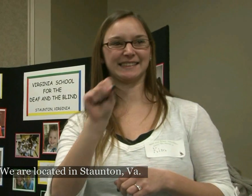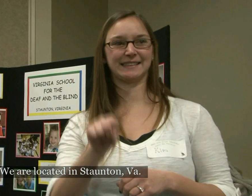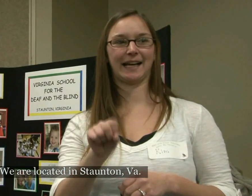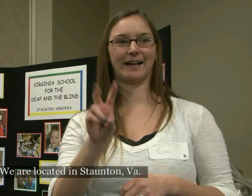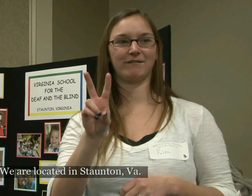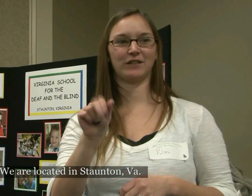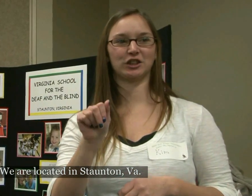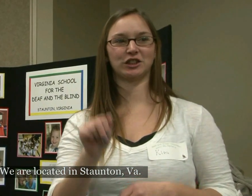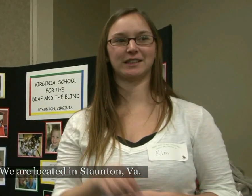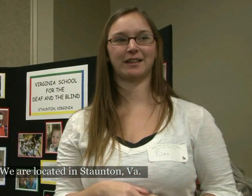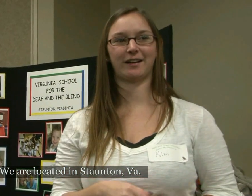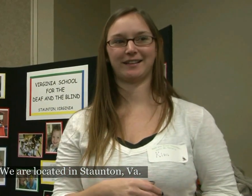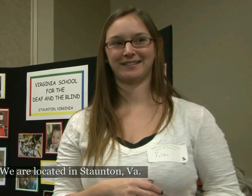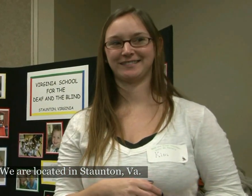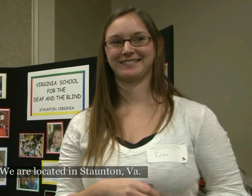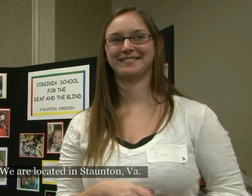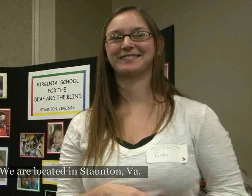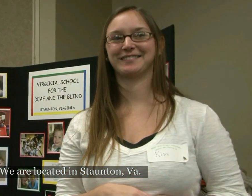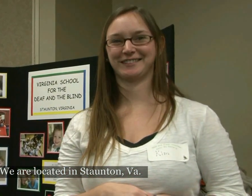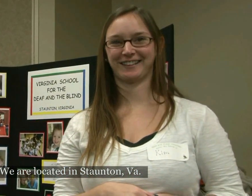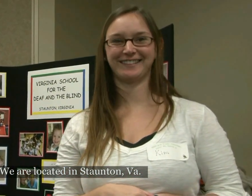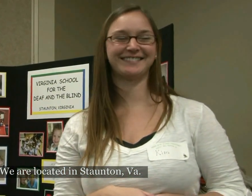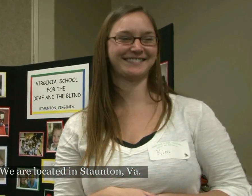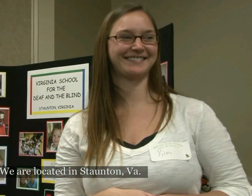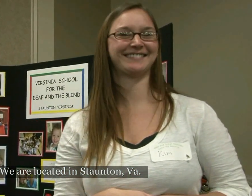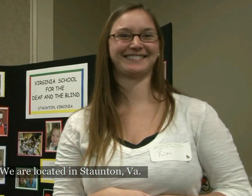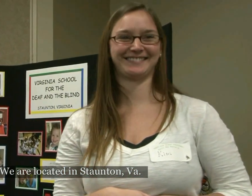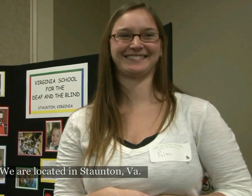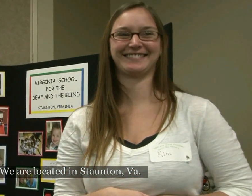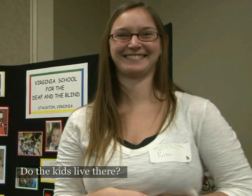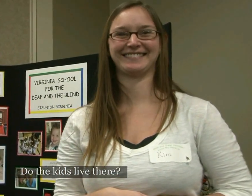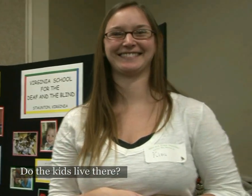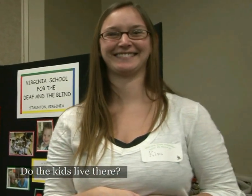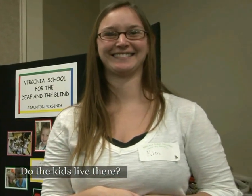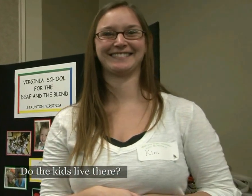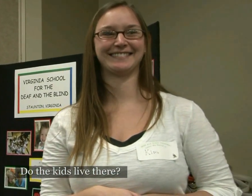We are located in Stanton, Virginia. Do the kids live there?